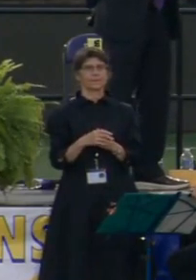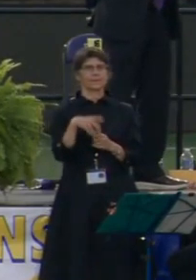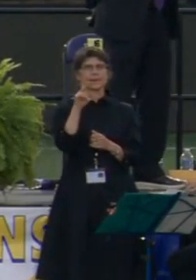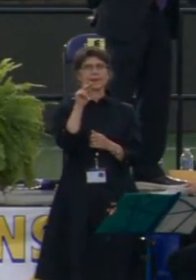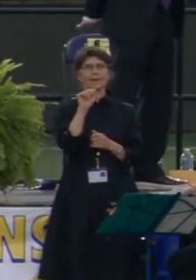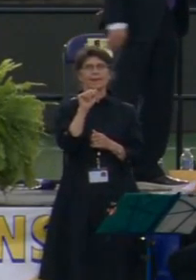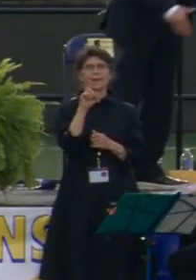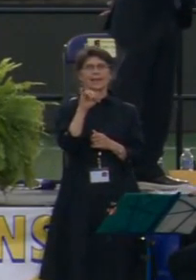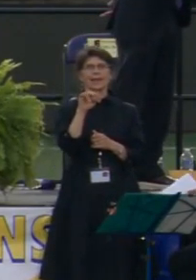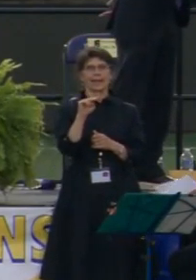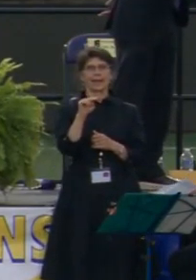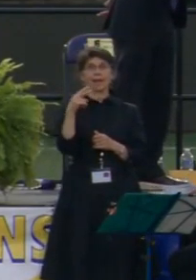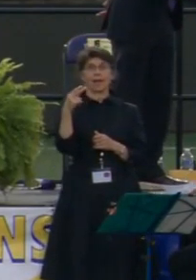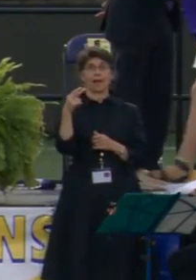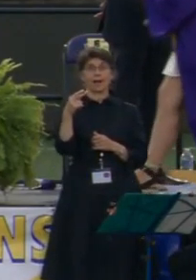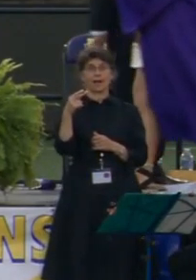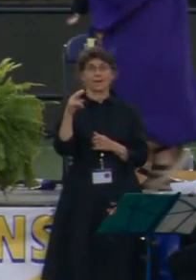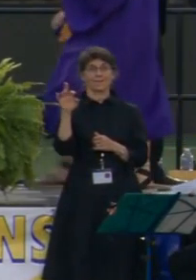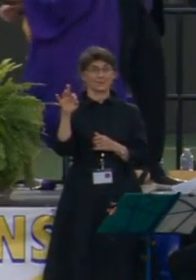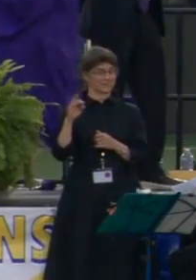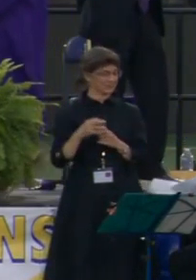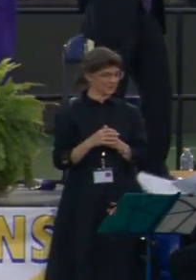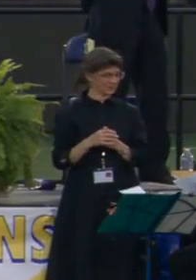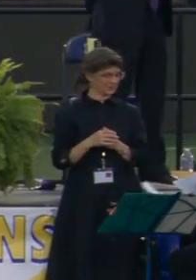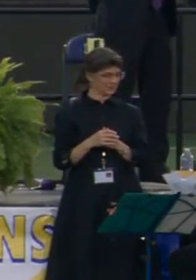Caden Harvey Fauzi.